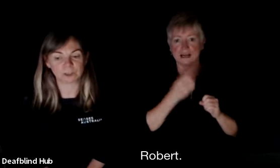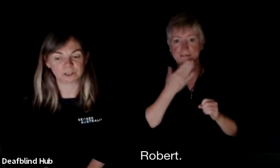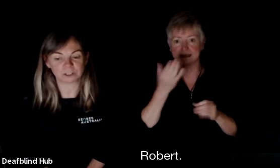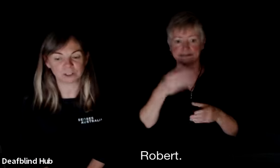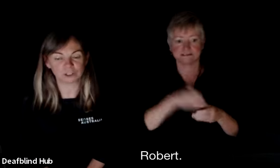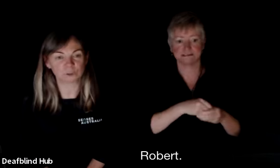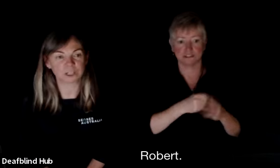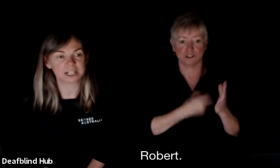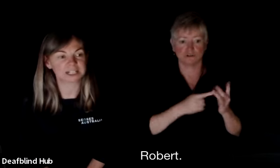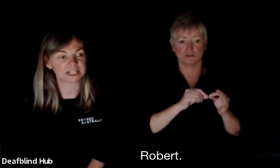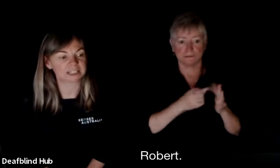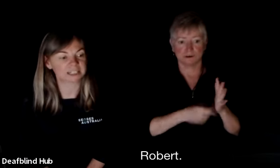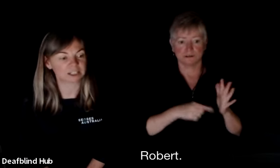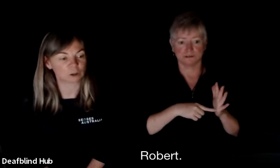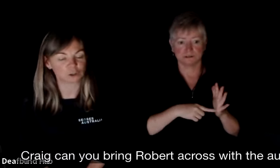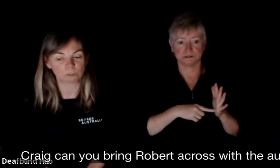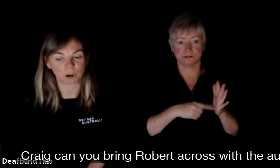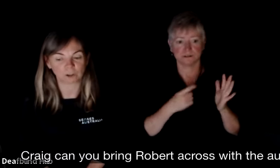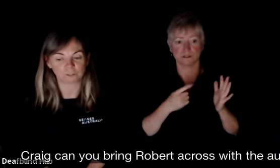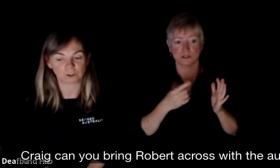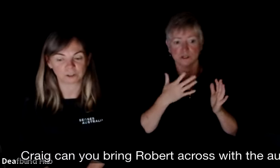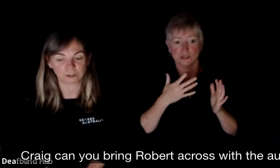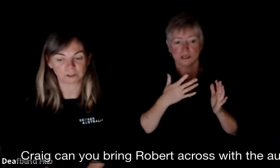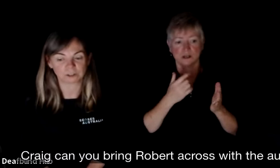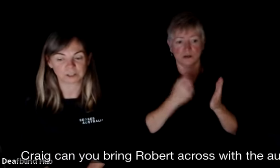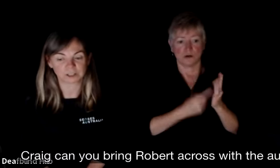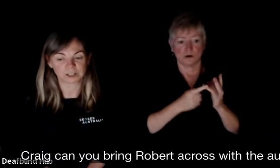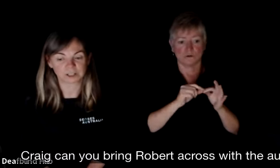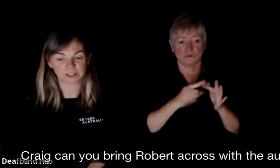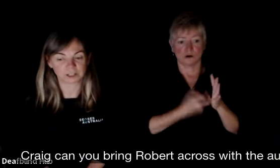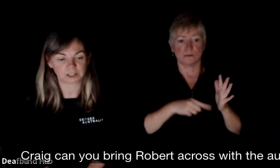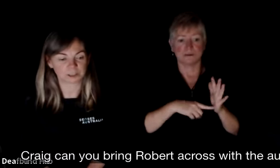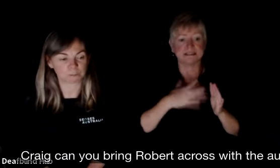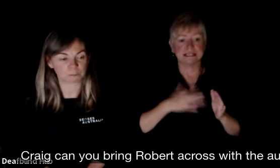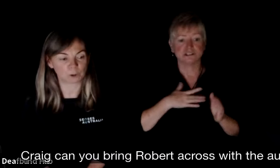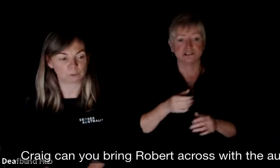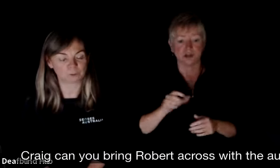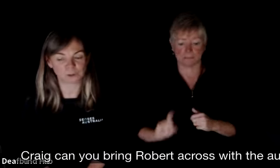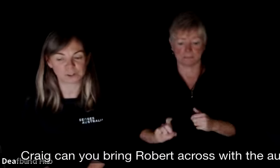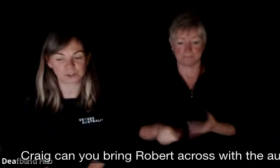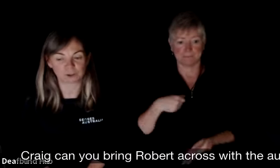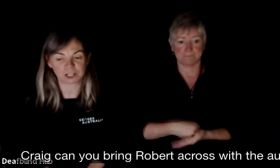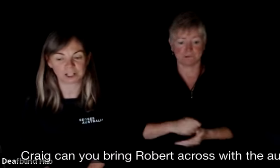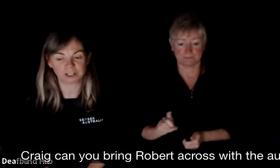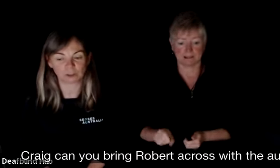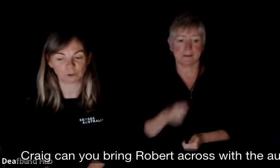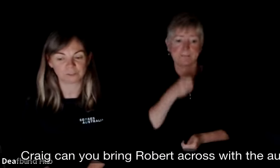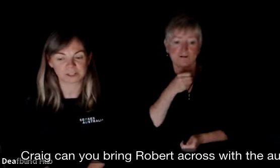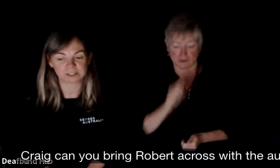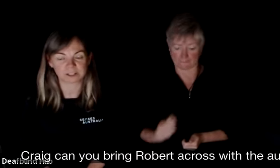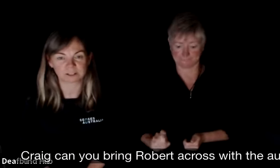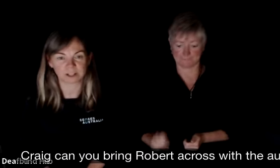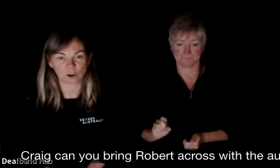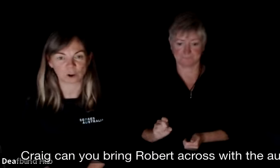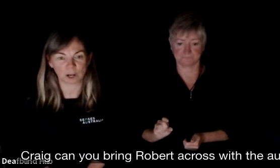And Robert, you will need to click on your microphone at the bottom of your screen, or